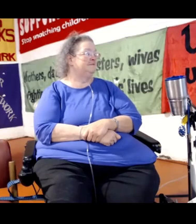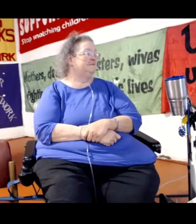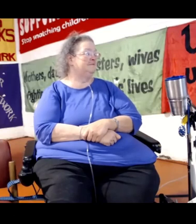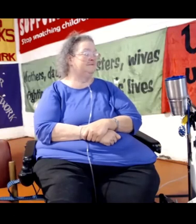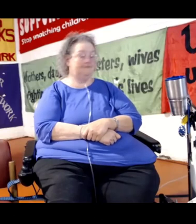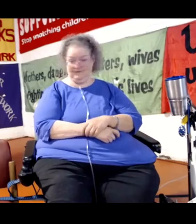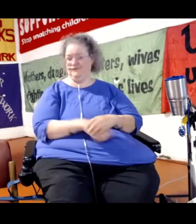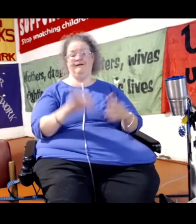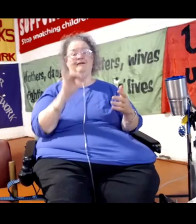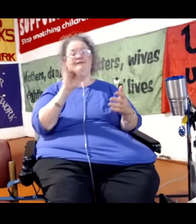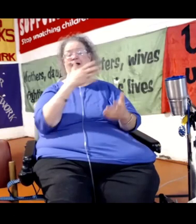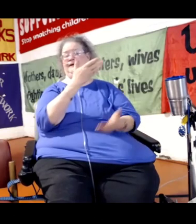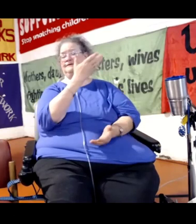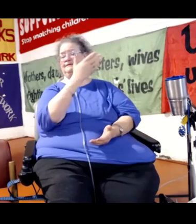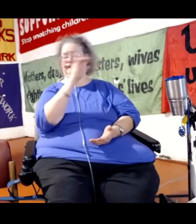Well, there you have it.